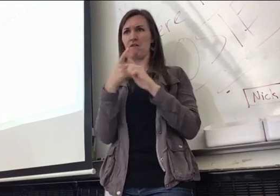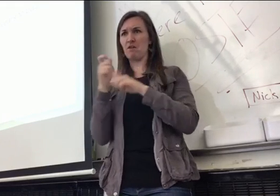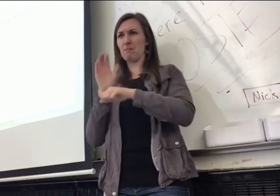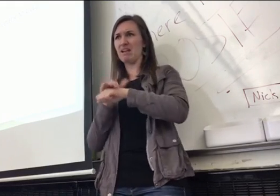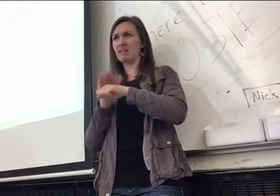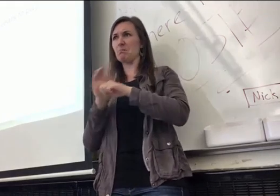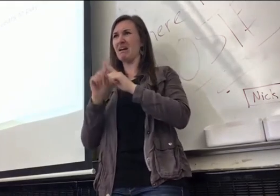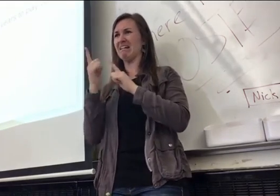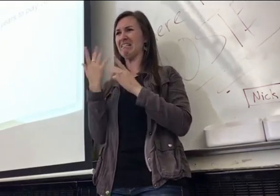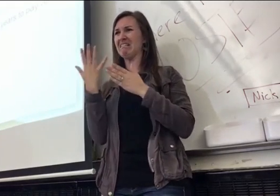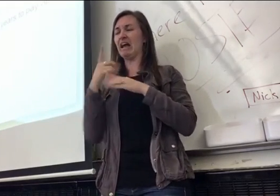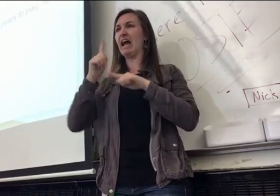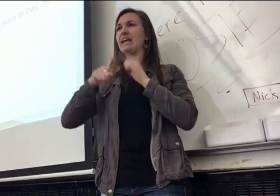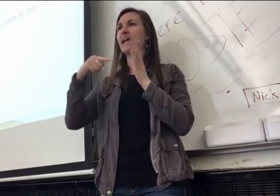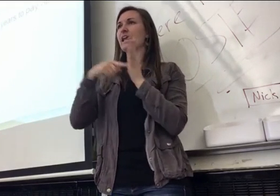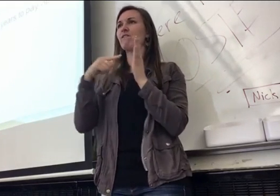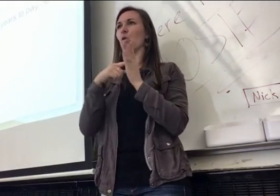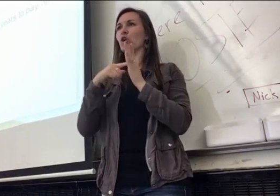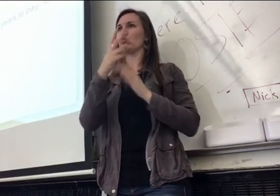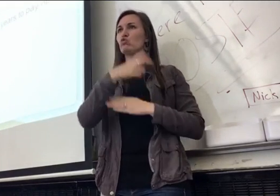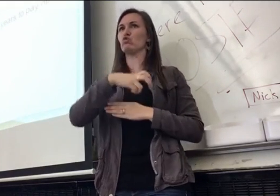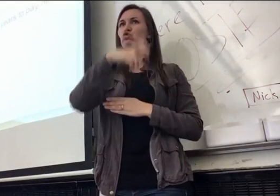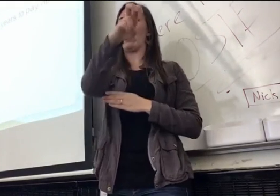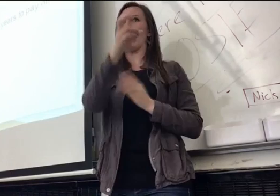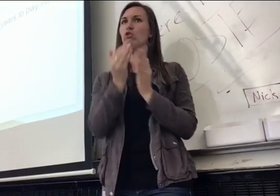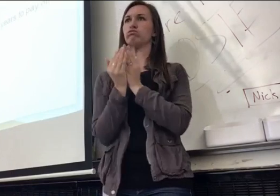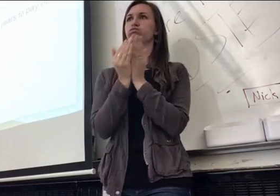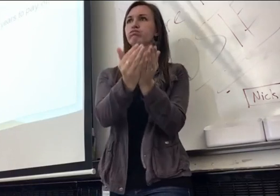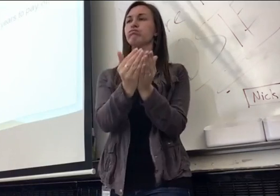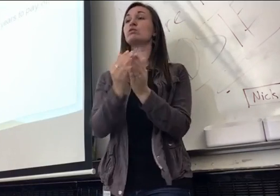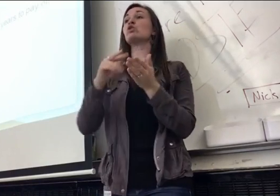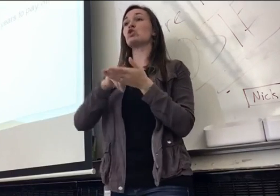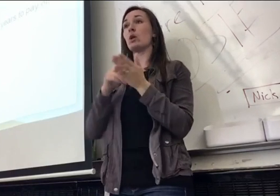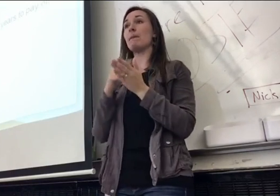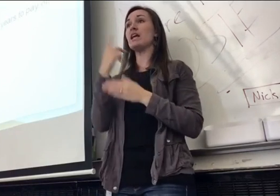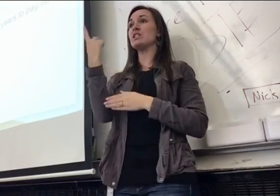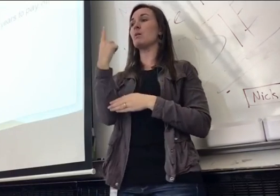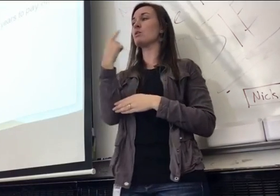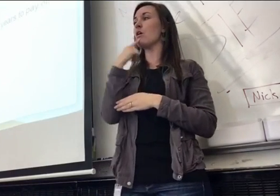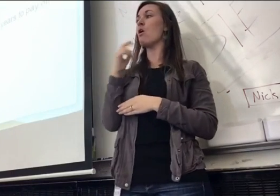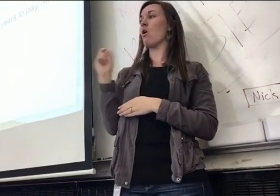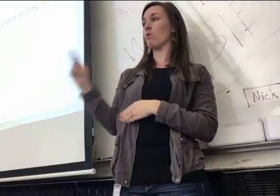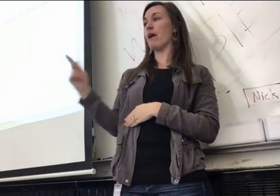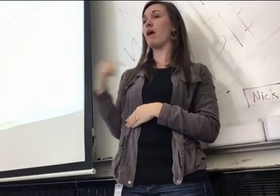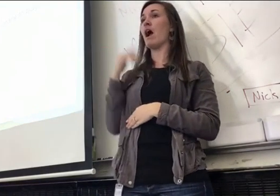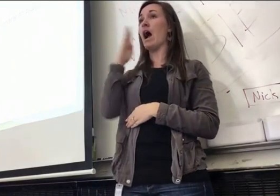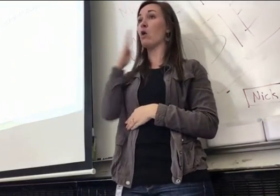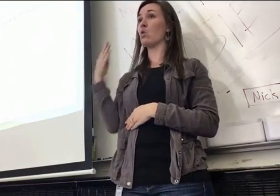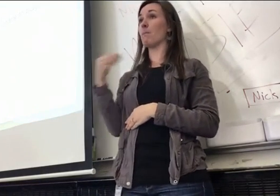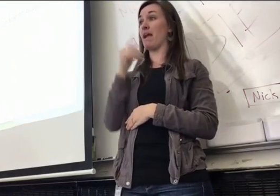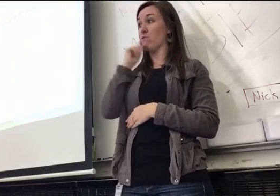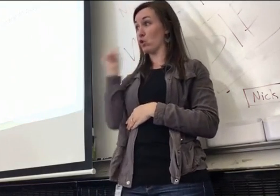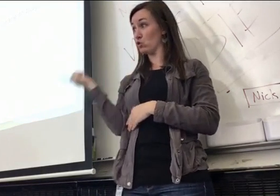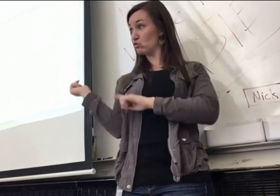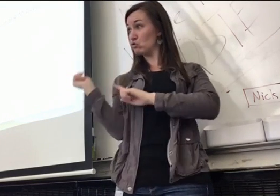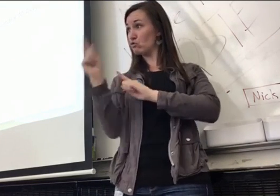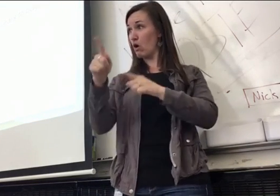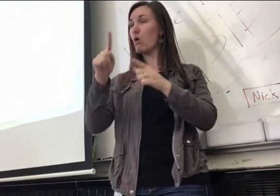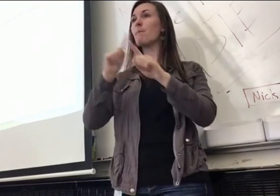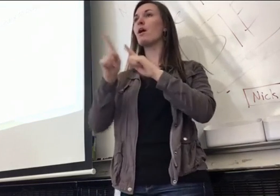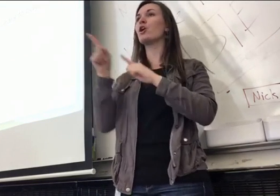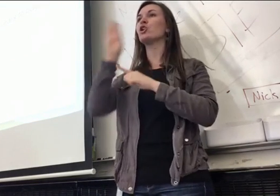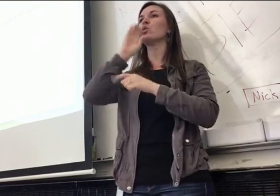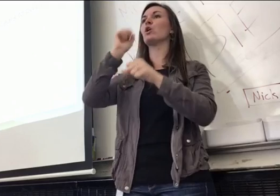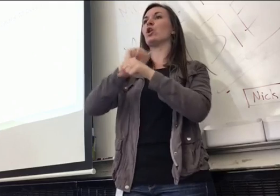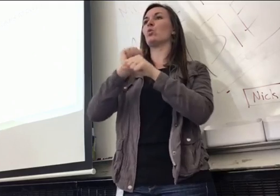so instead, an investor pays for their travel across, and you work for them for 7 years to pay off that debt.